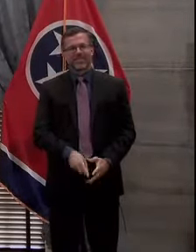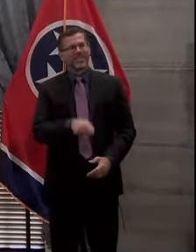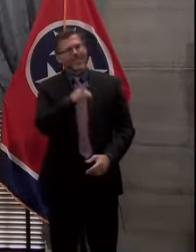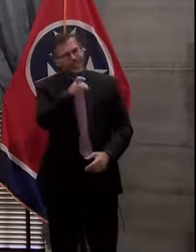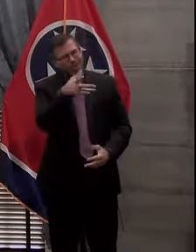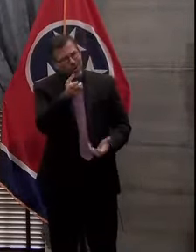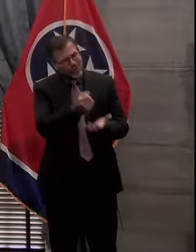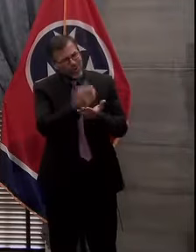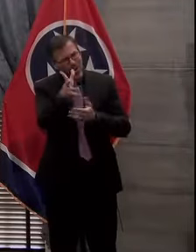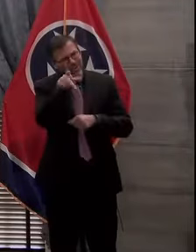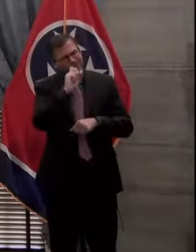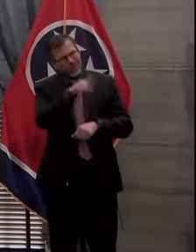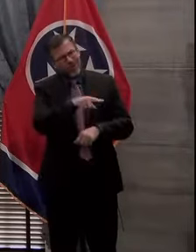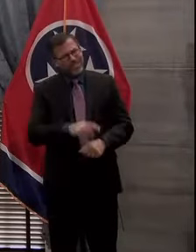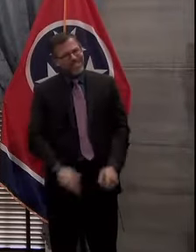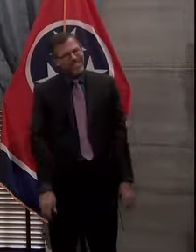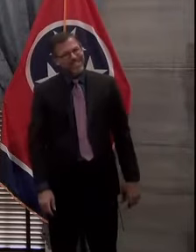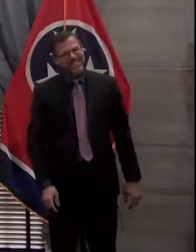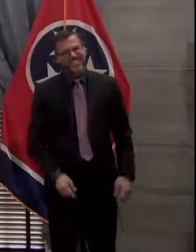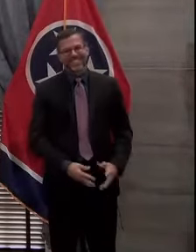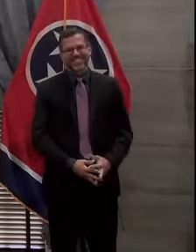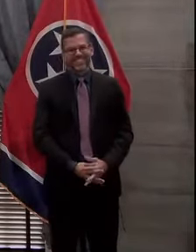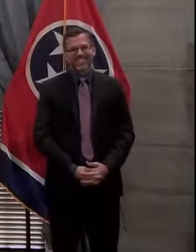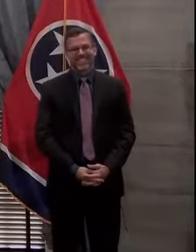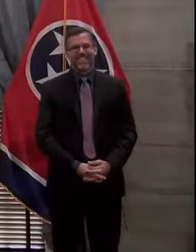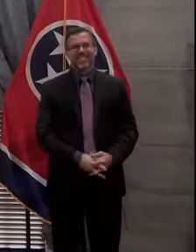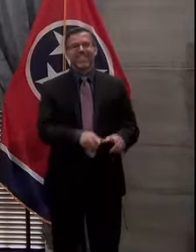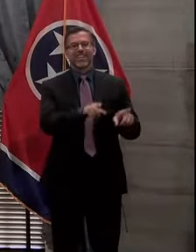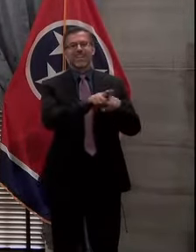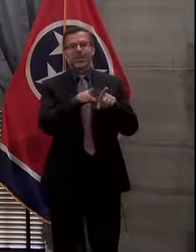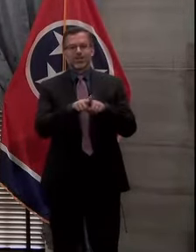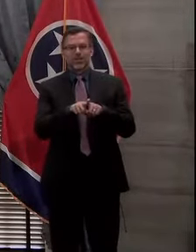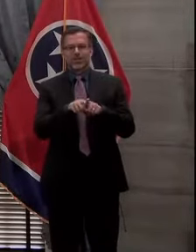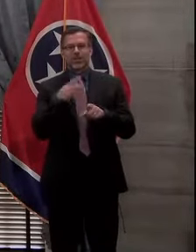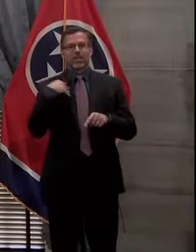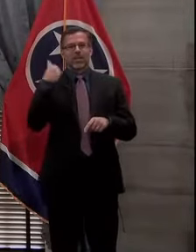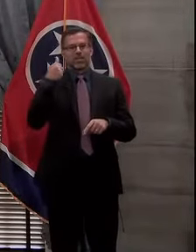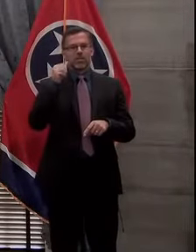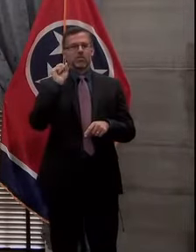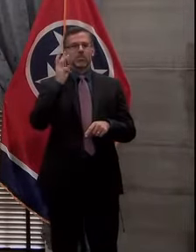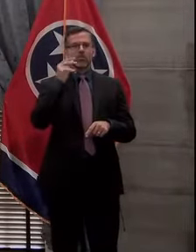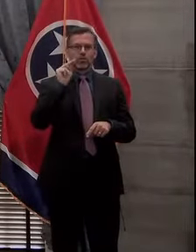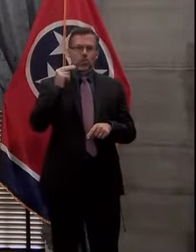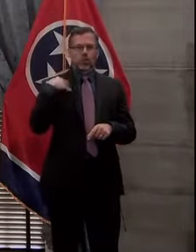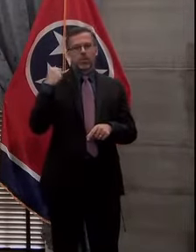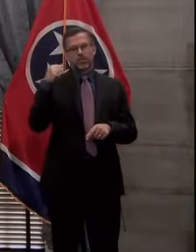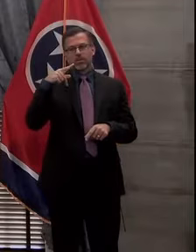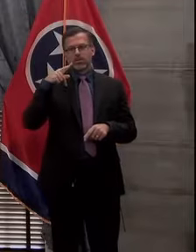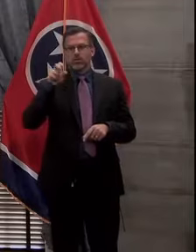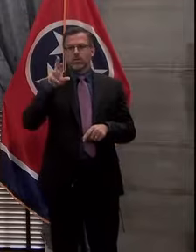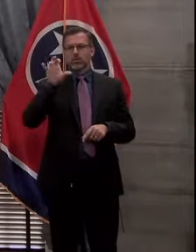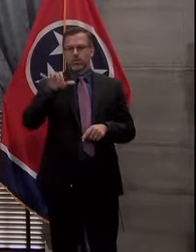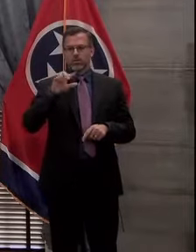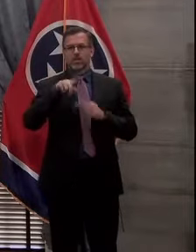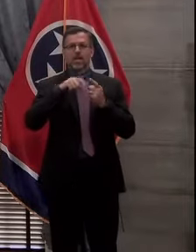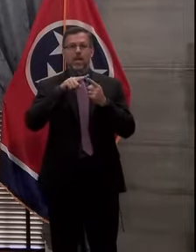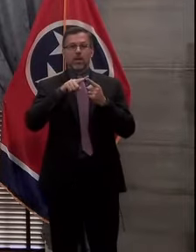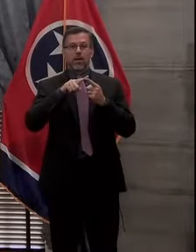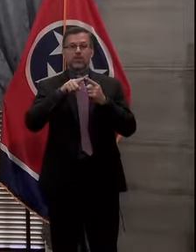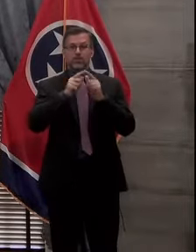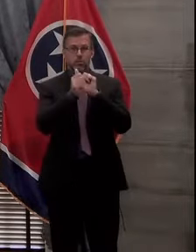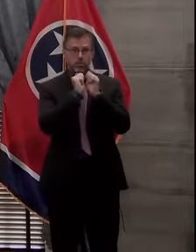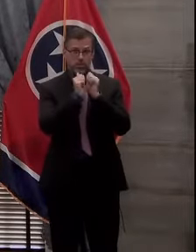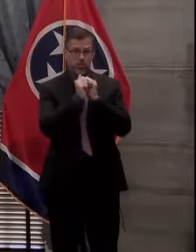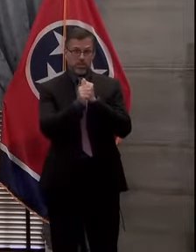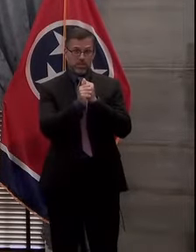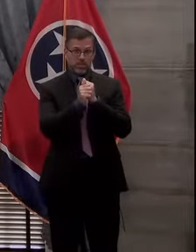your question on that, did you? Really, I also wanted to ask either Commissioner Schwinn or Commissioner Piercy about contact sports. We know